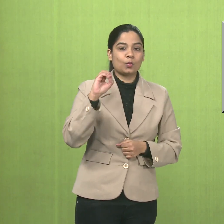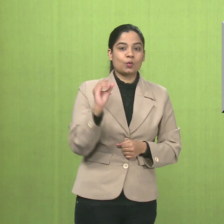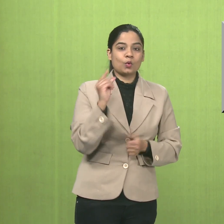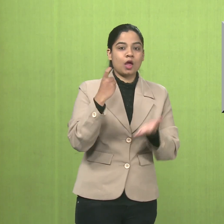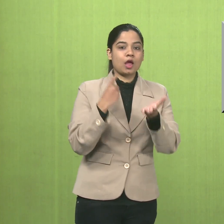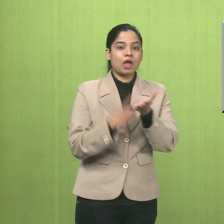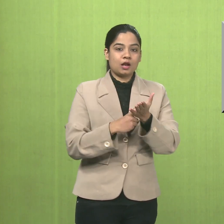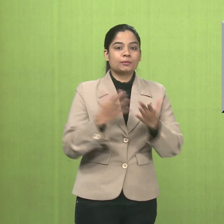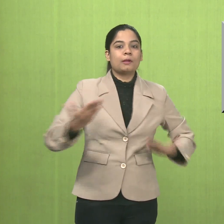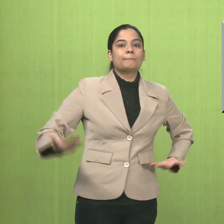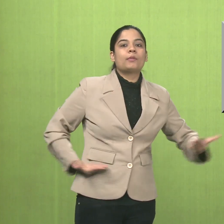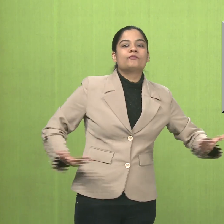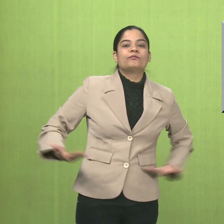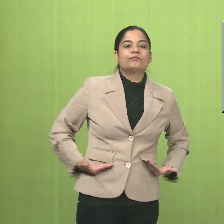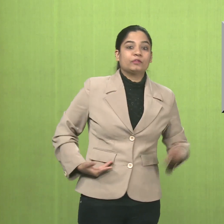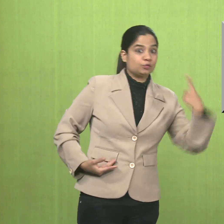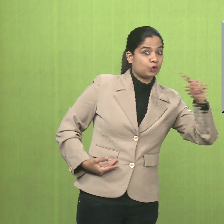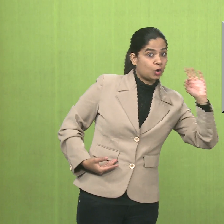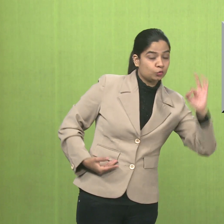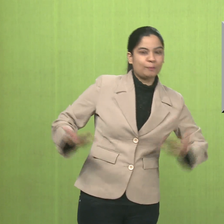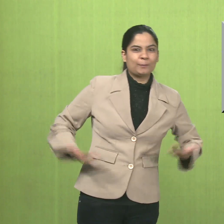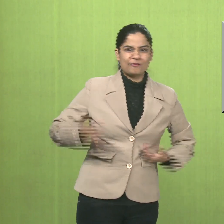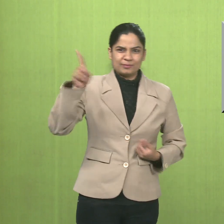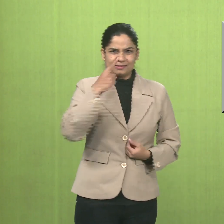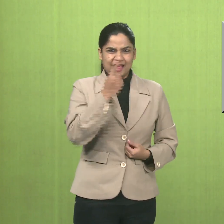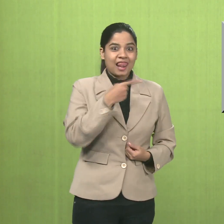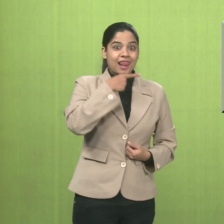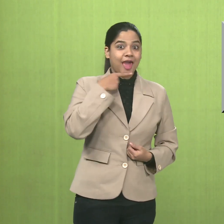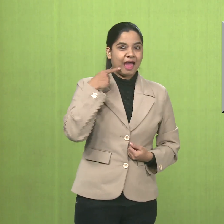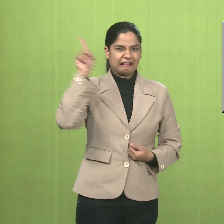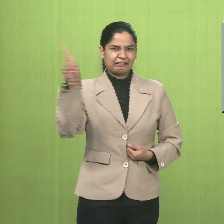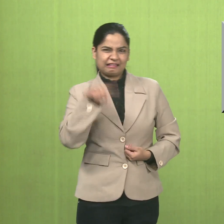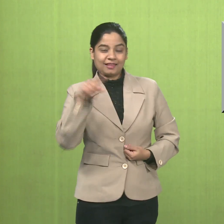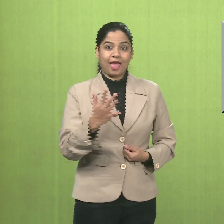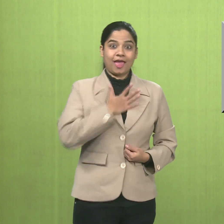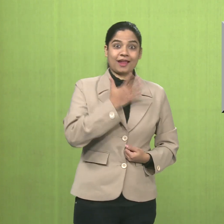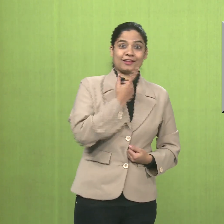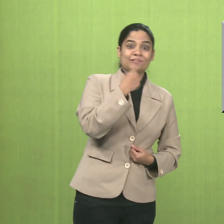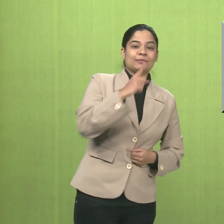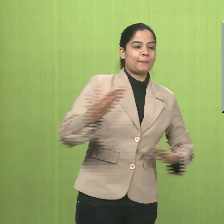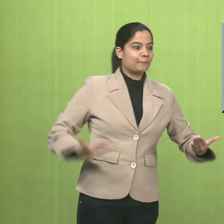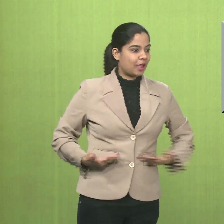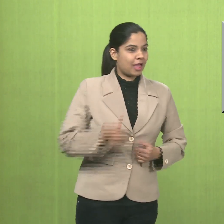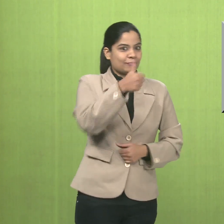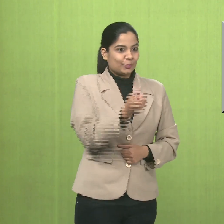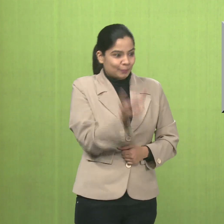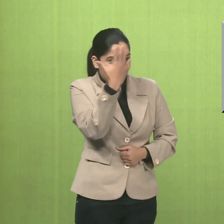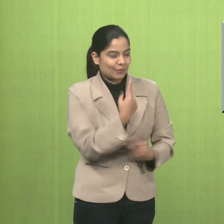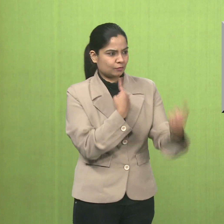Behavior, the way in which one acts or conducts themselves. In wrong, you can see bad behavior. In good, in the green,